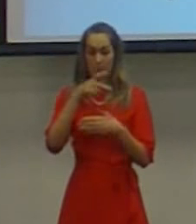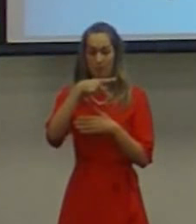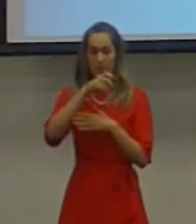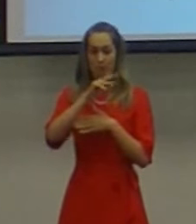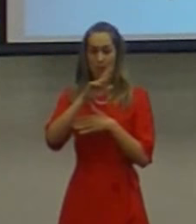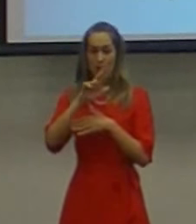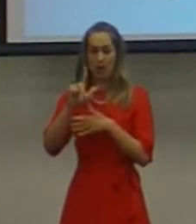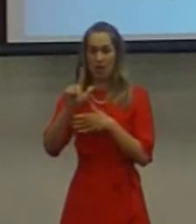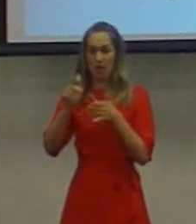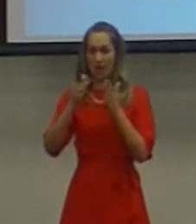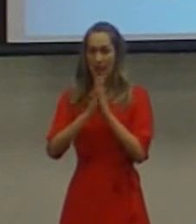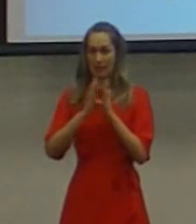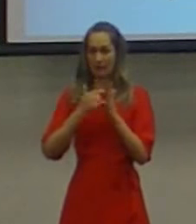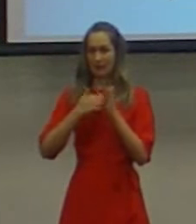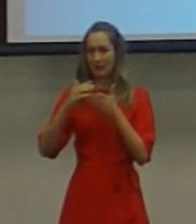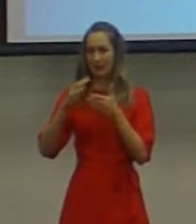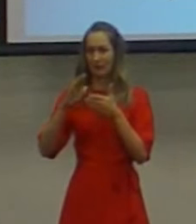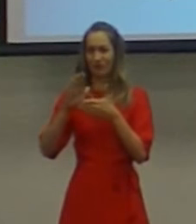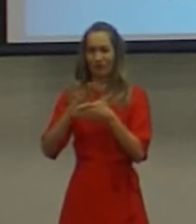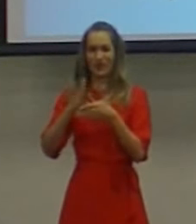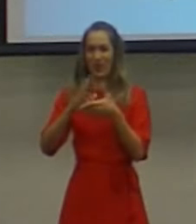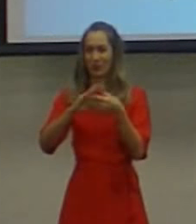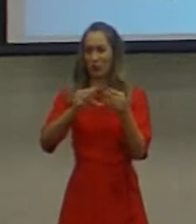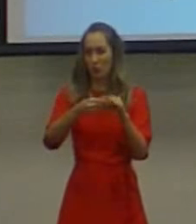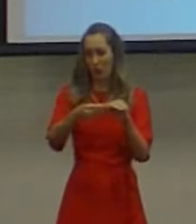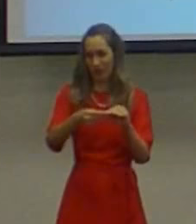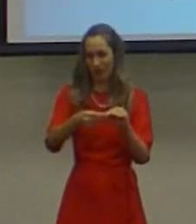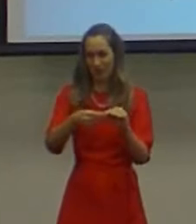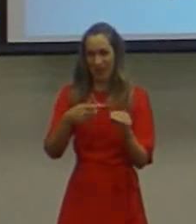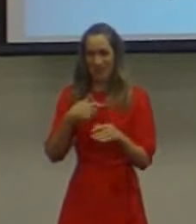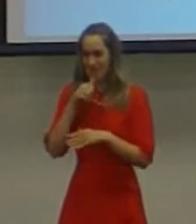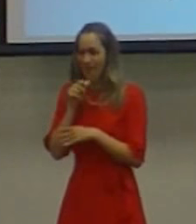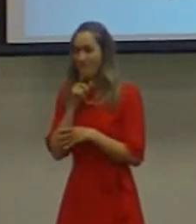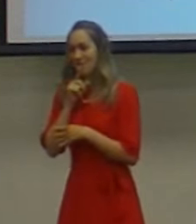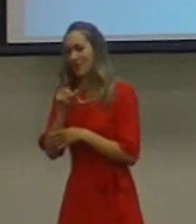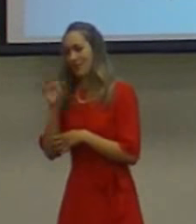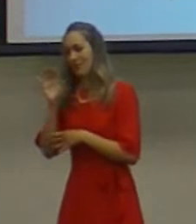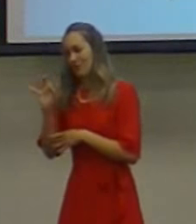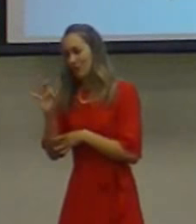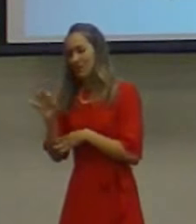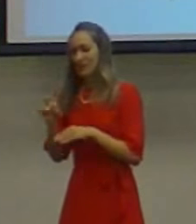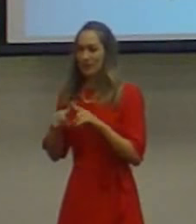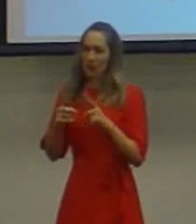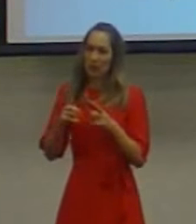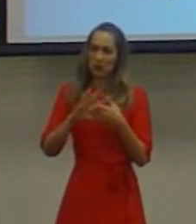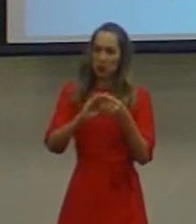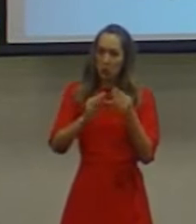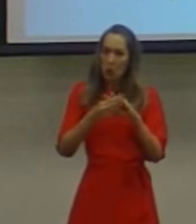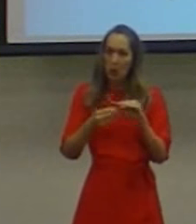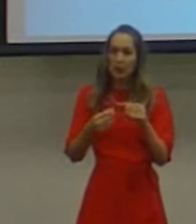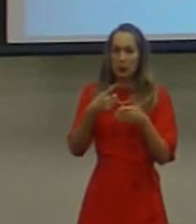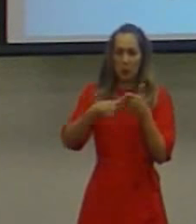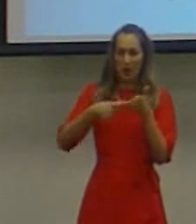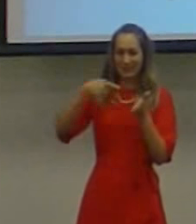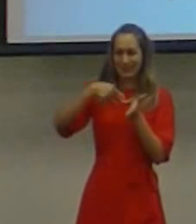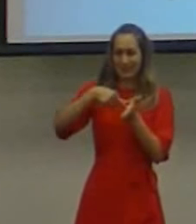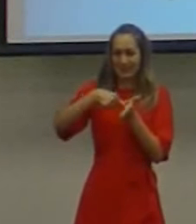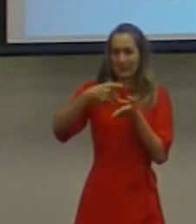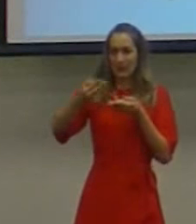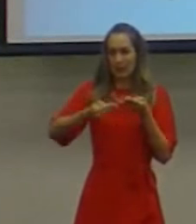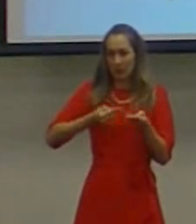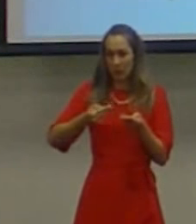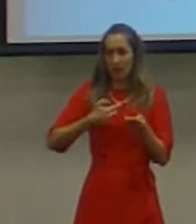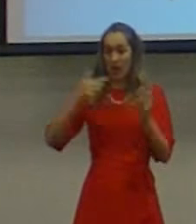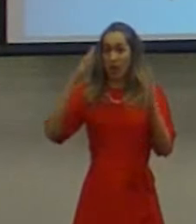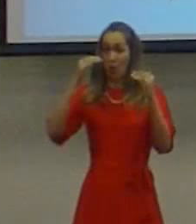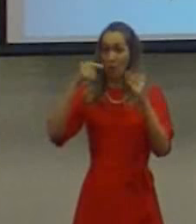stories, and so I'm not really going to preach or speak in that sense. I just want to share with you kind of what this ministry is, and hope that as you go out this summer,